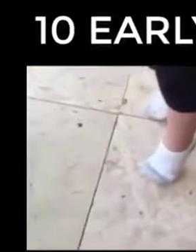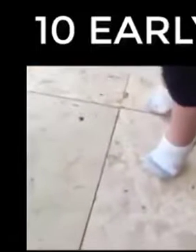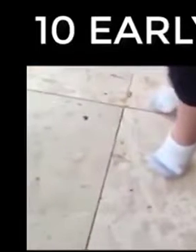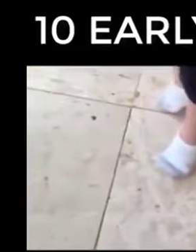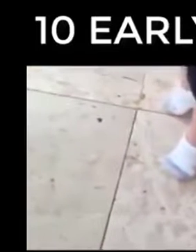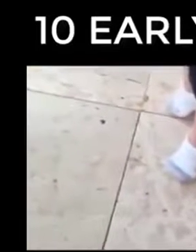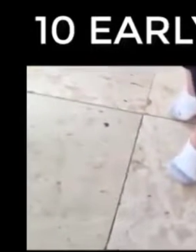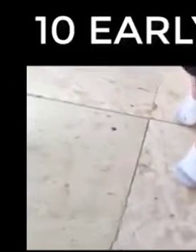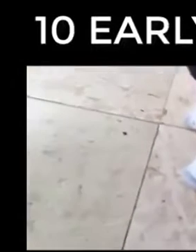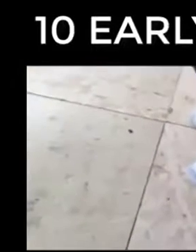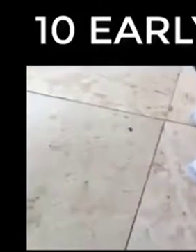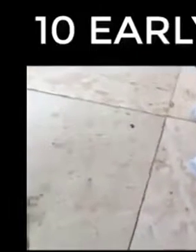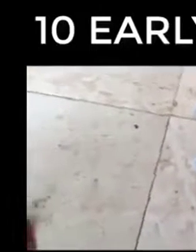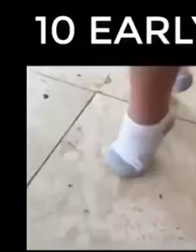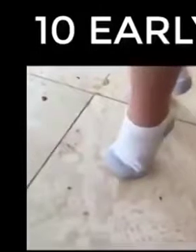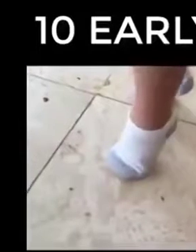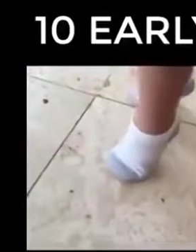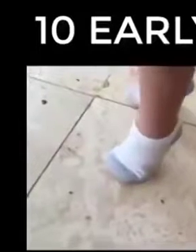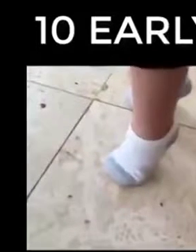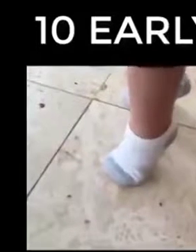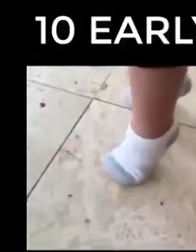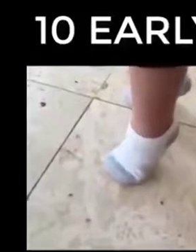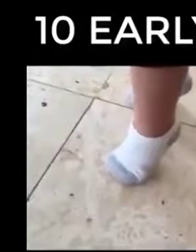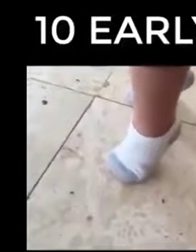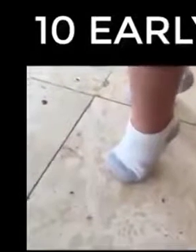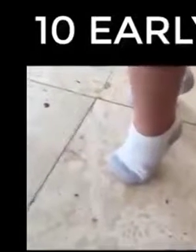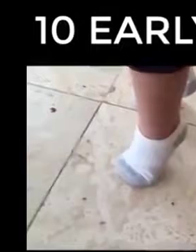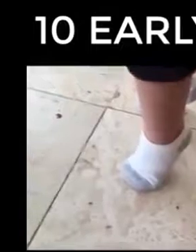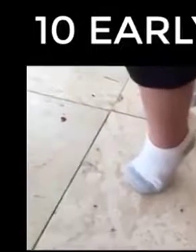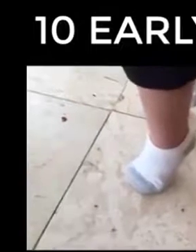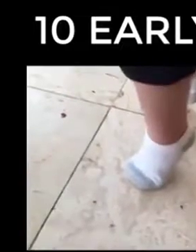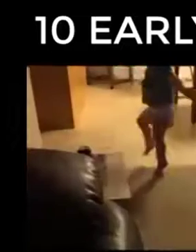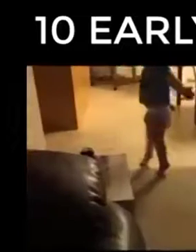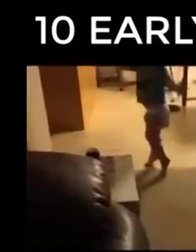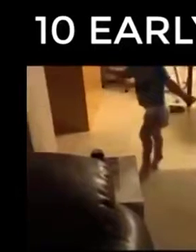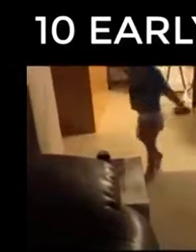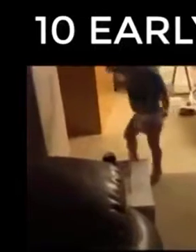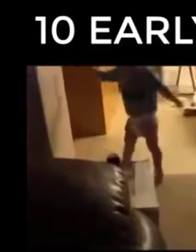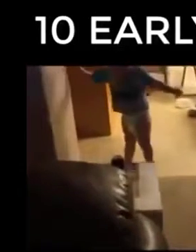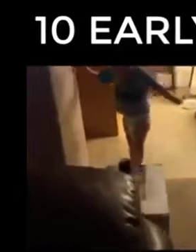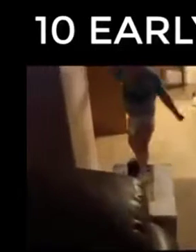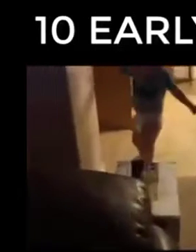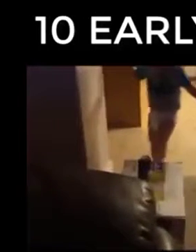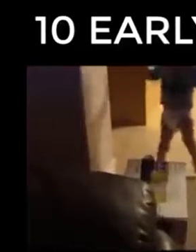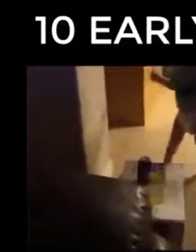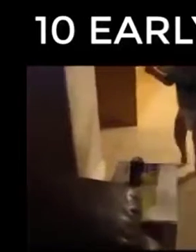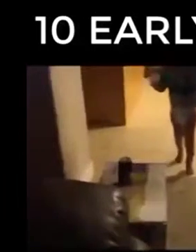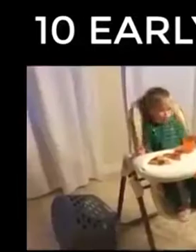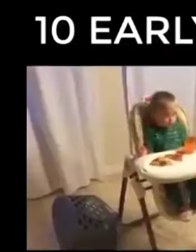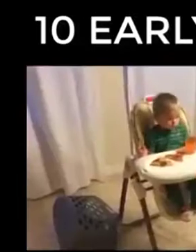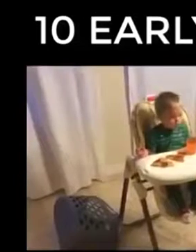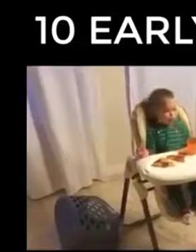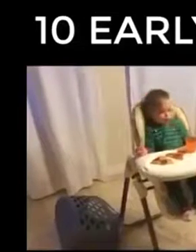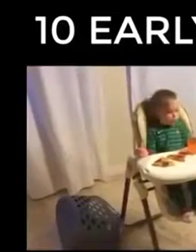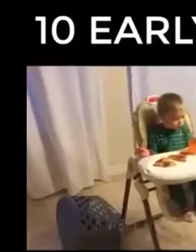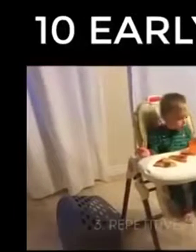attention to how often the child does the behavior. Our 9-year-old son, who was diagnosed with autism, still walks on his tippy toes to this very day.